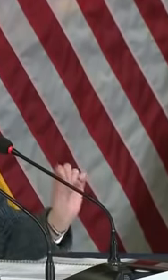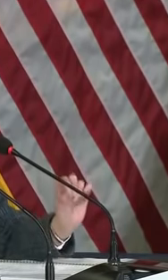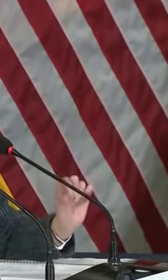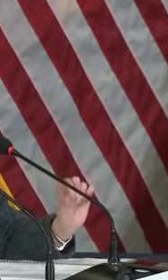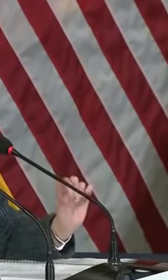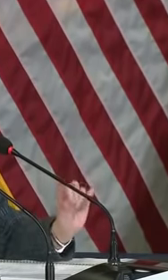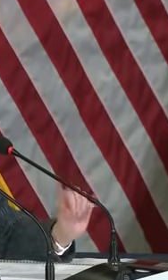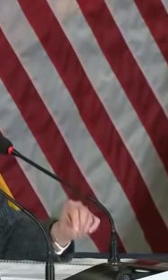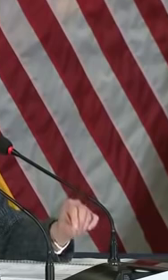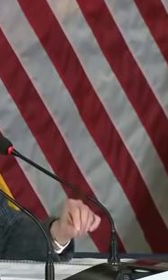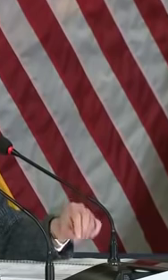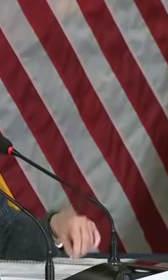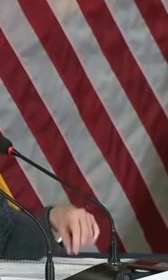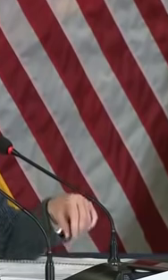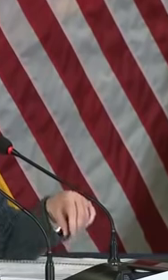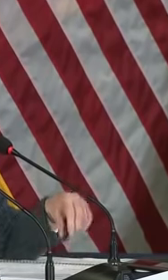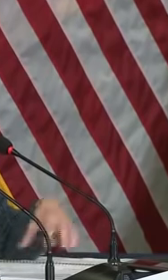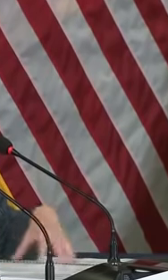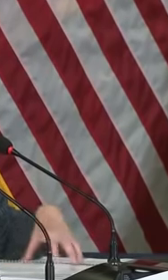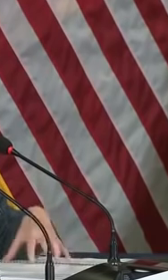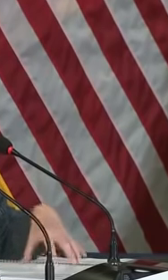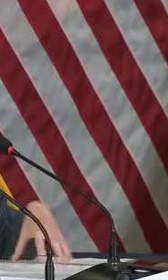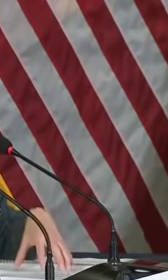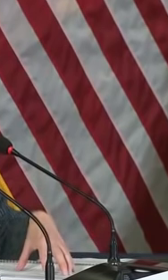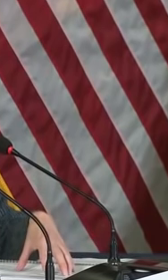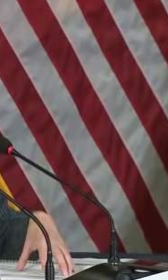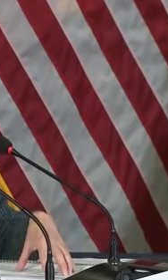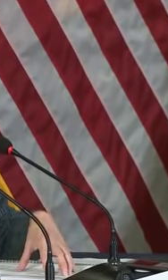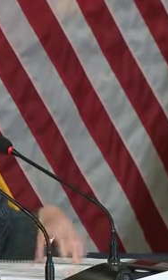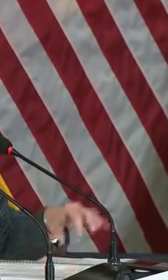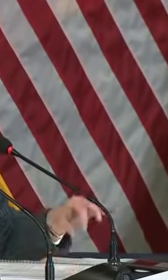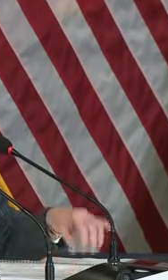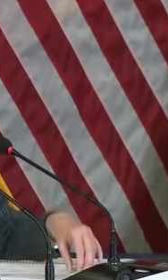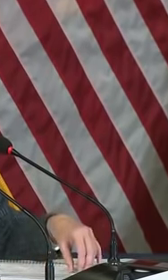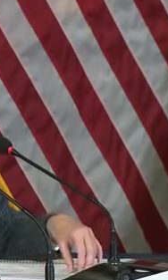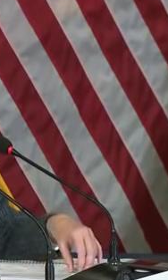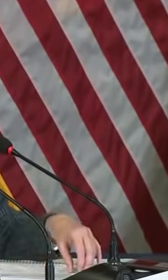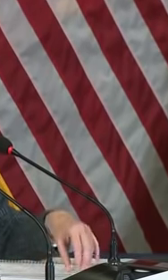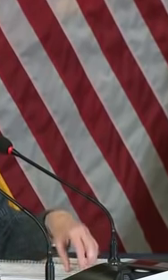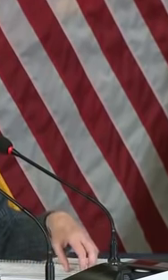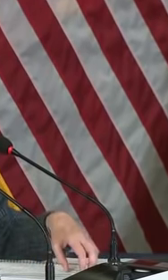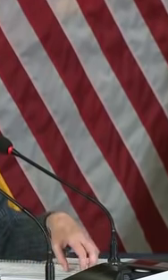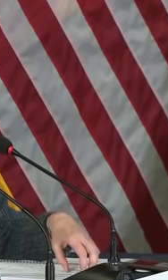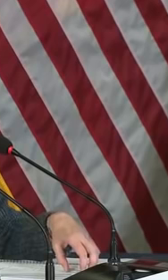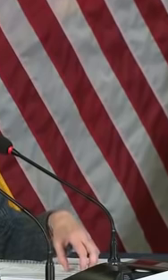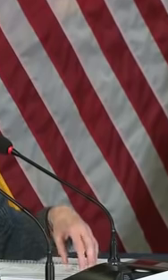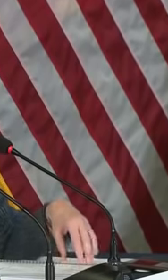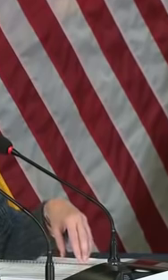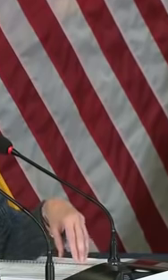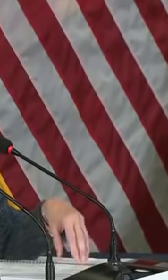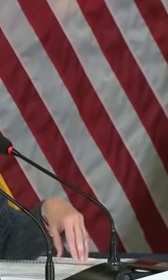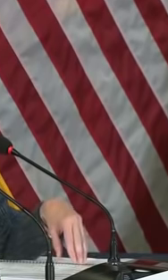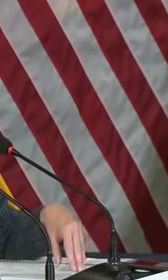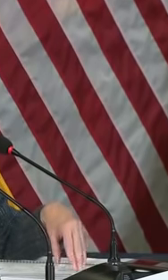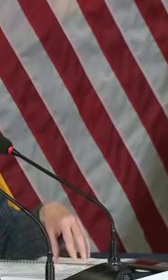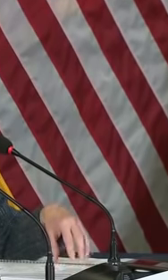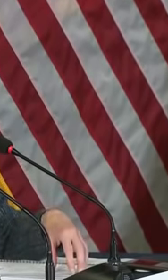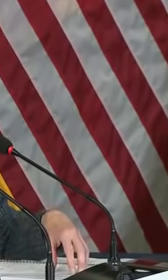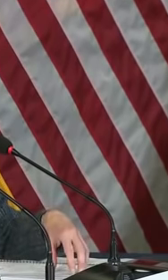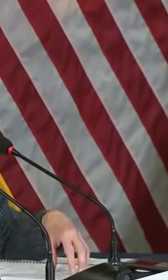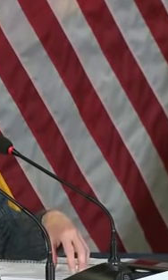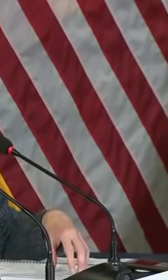Most of the testing sites right now, and we did a survey throughout the United States, most of them are handling 200